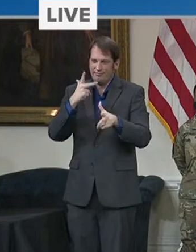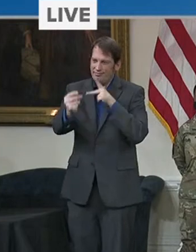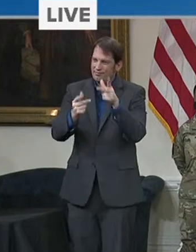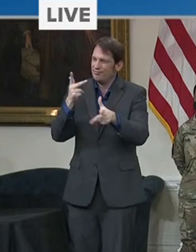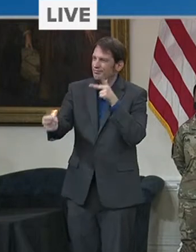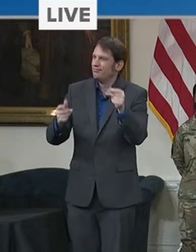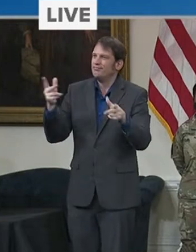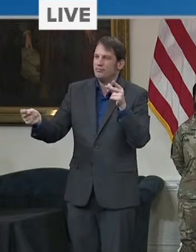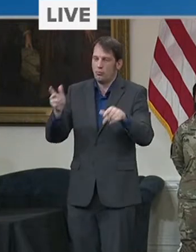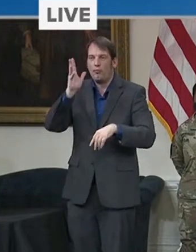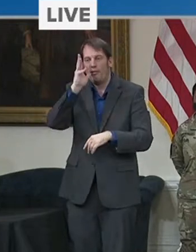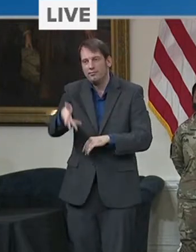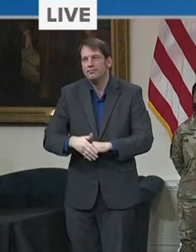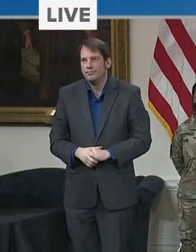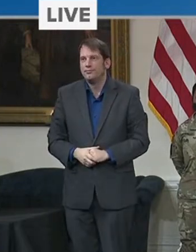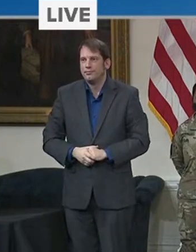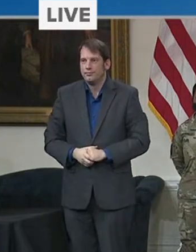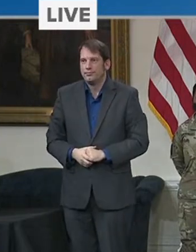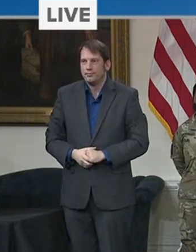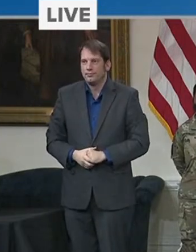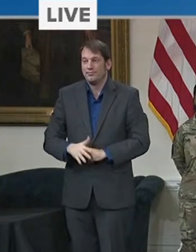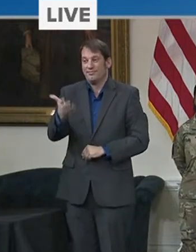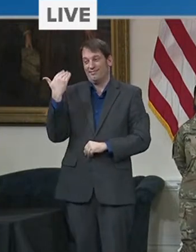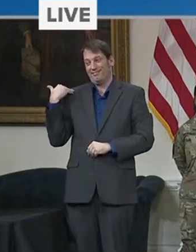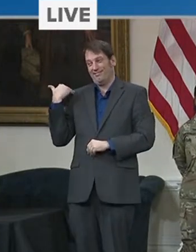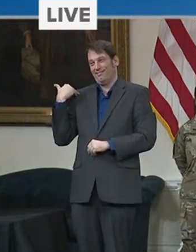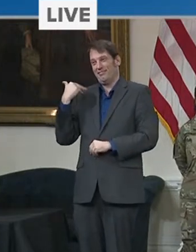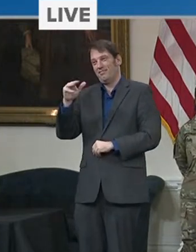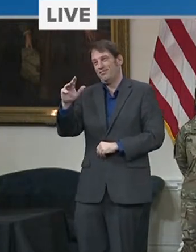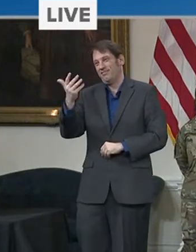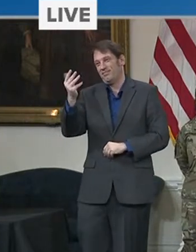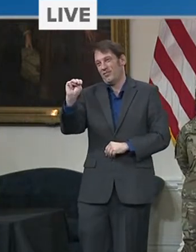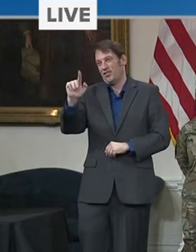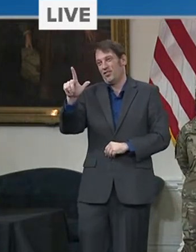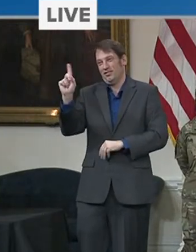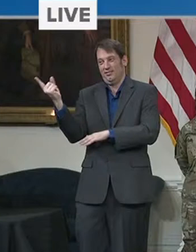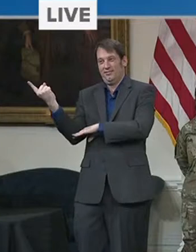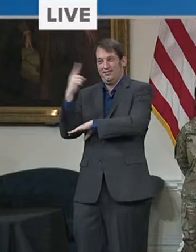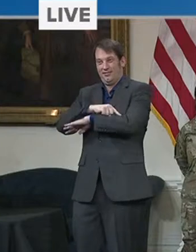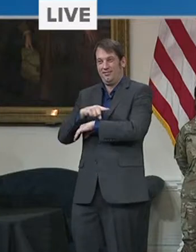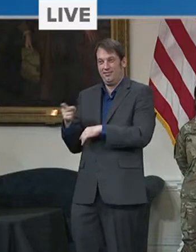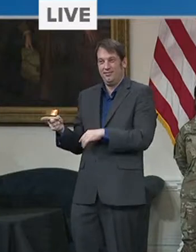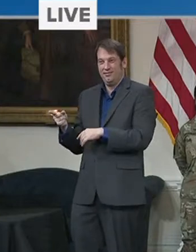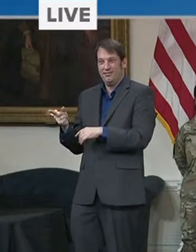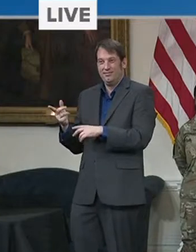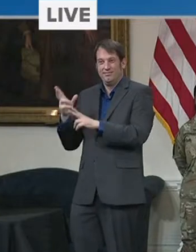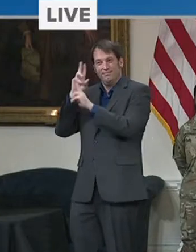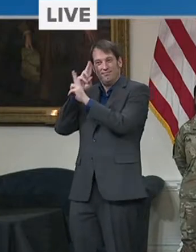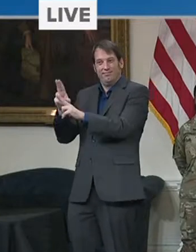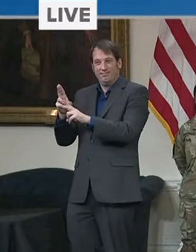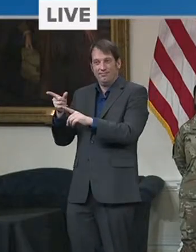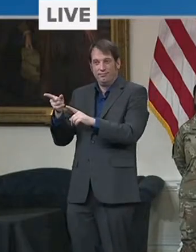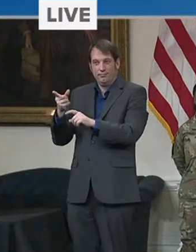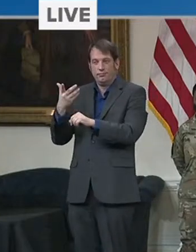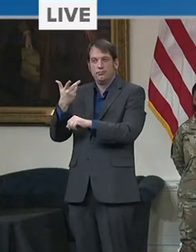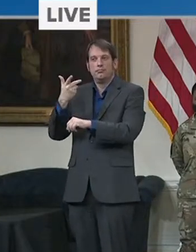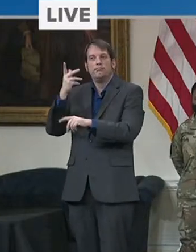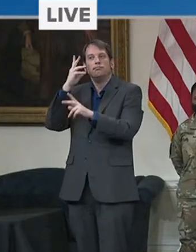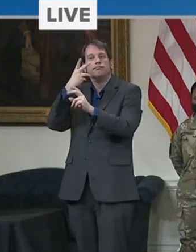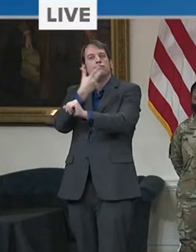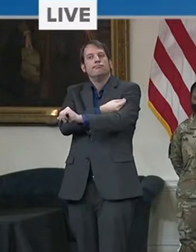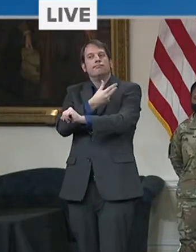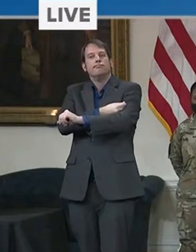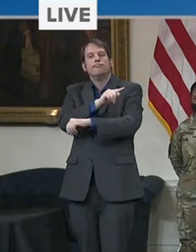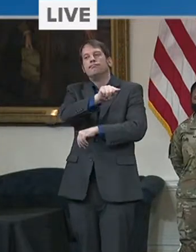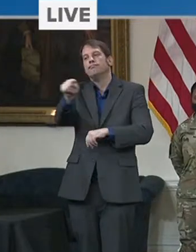On Martin Luther King Day, I had the honor of vaccinating Marylanders over 75 years of age. During